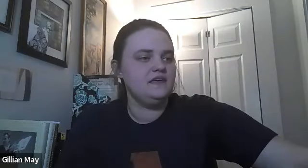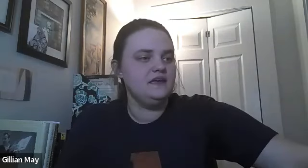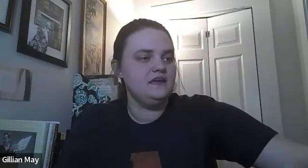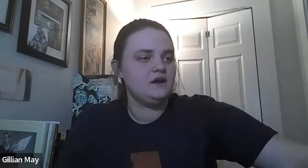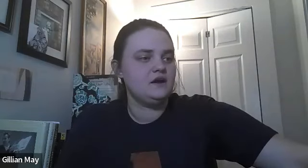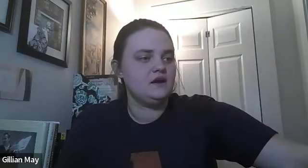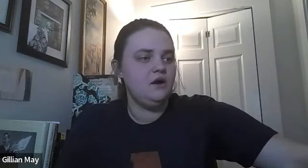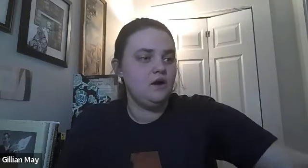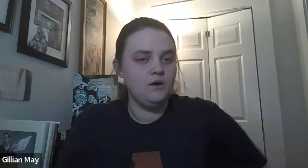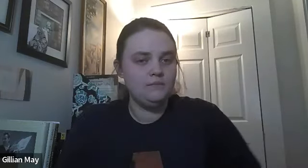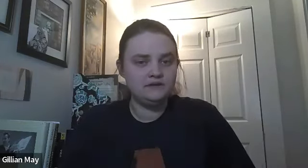Then calm.